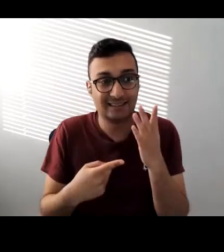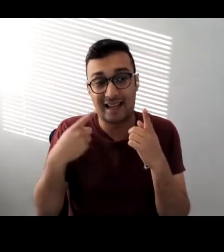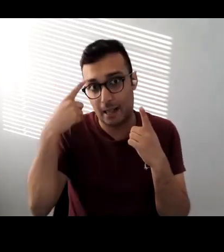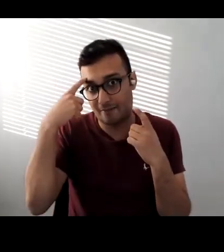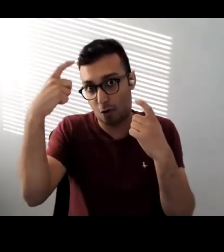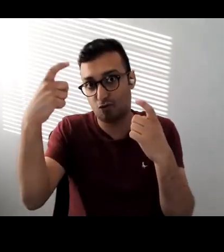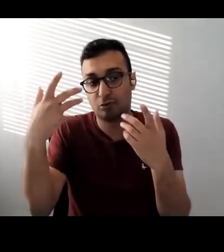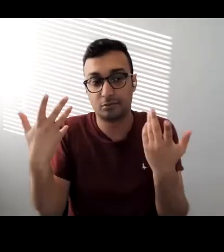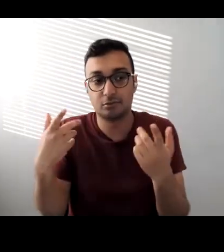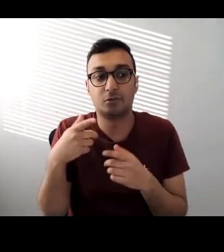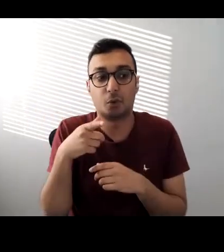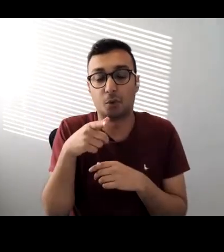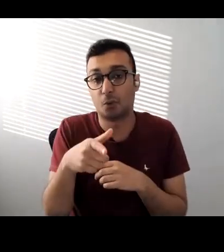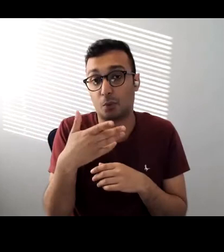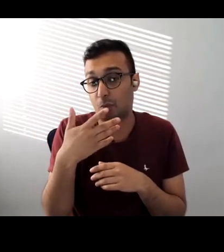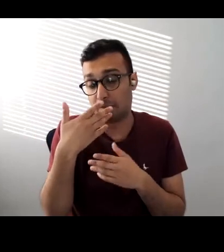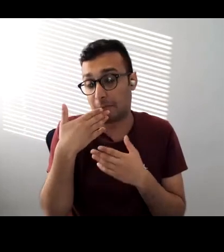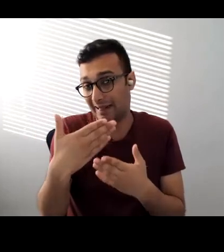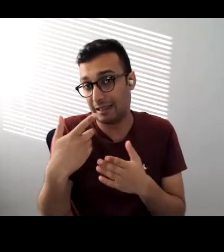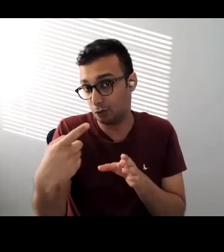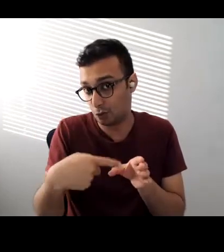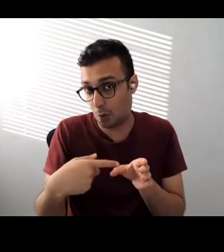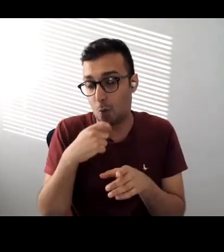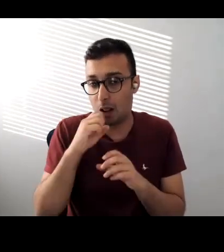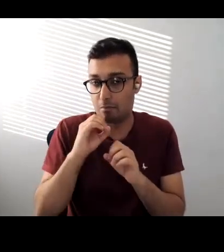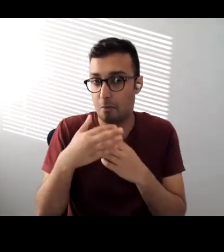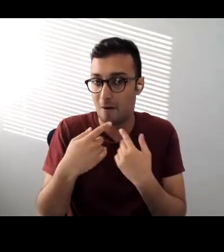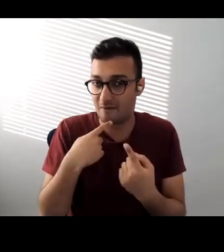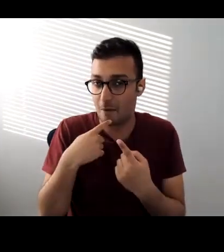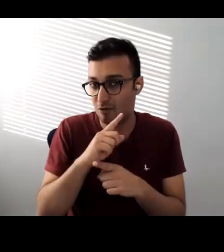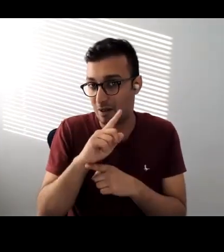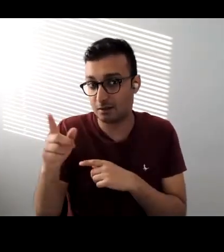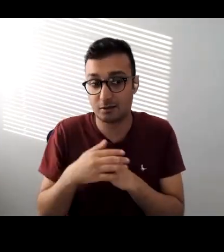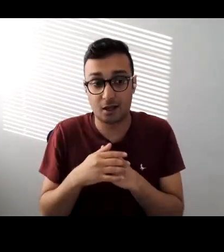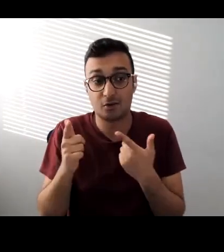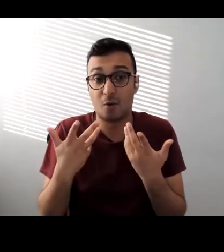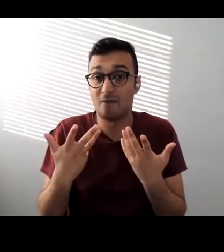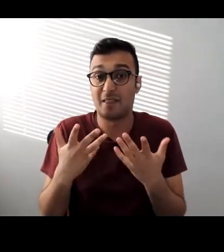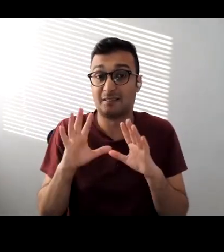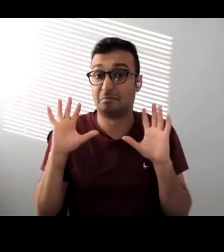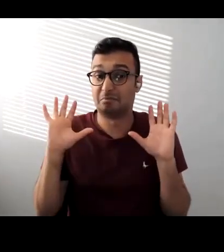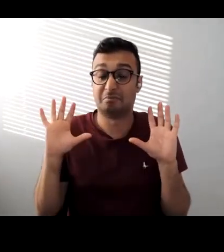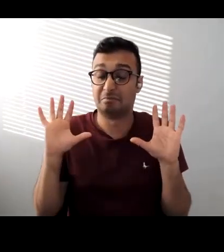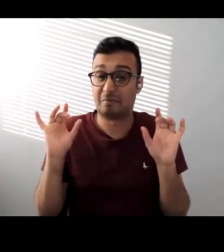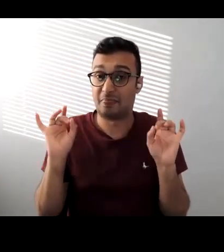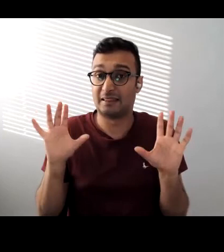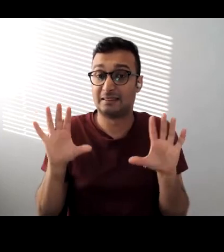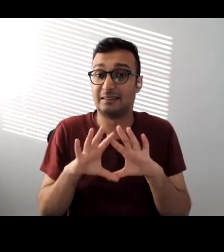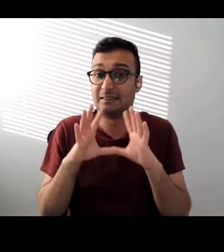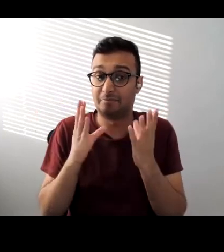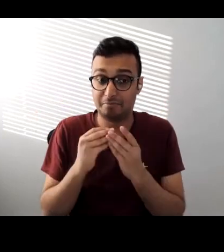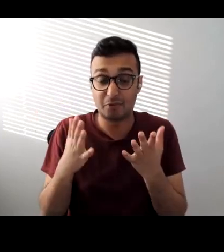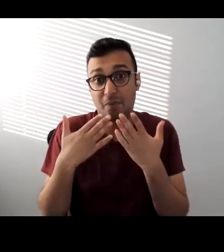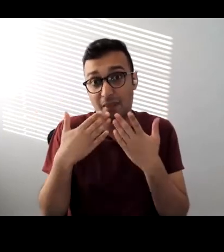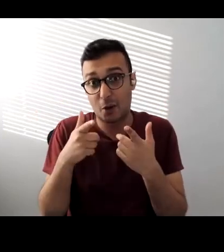send you some more information about that up and coming session. So really that's all everything for today. So a huge thank you to everybody from all over the